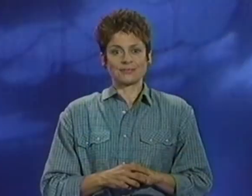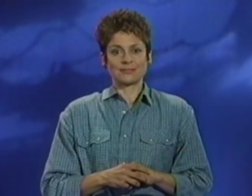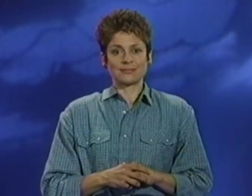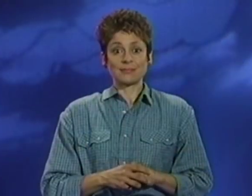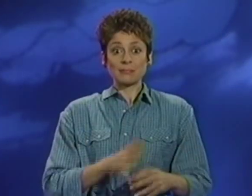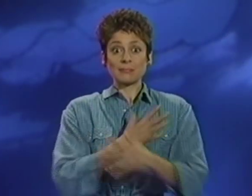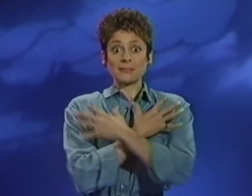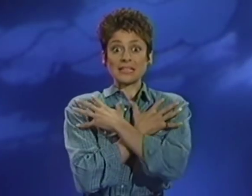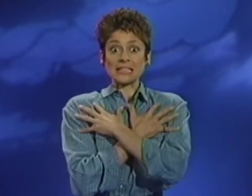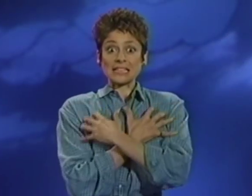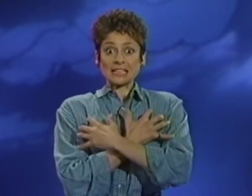Bear.